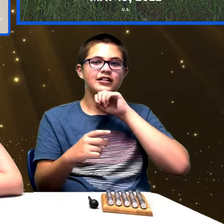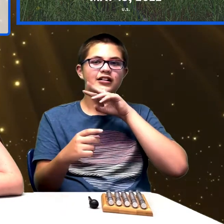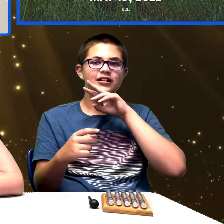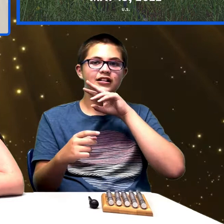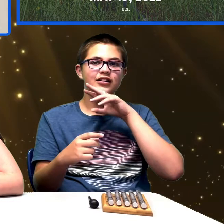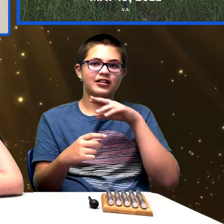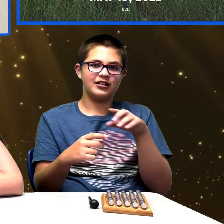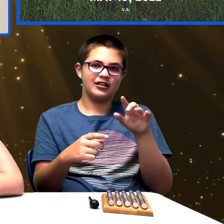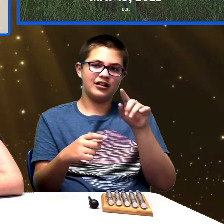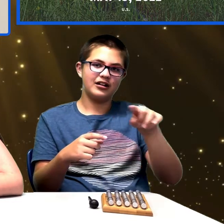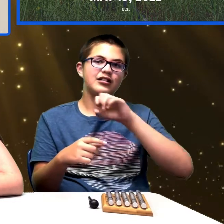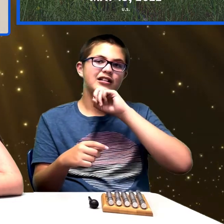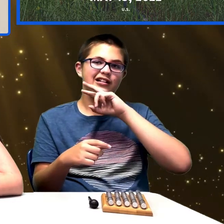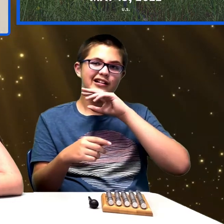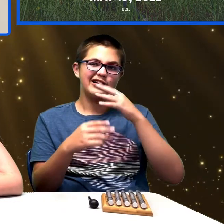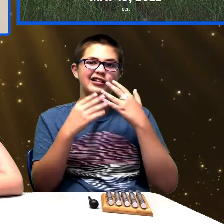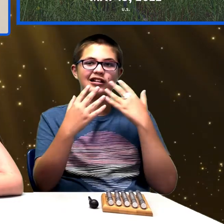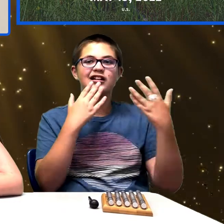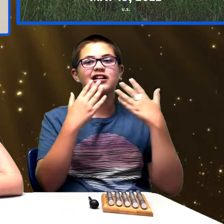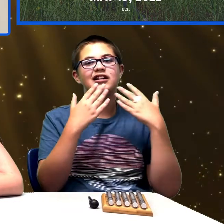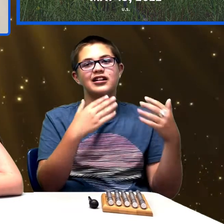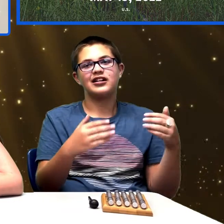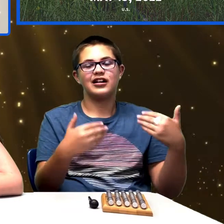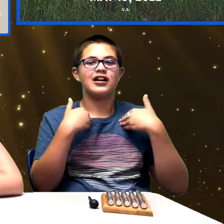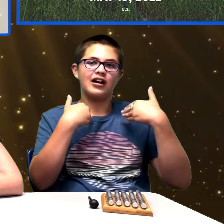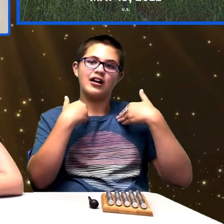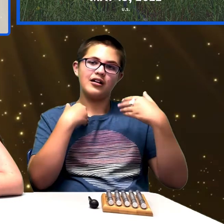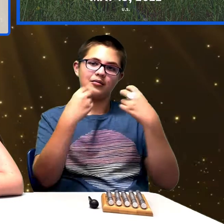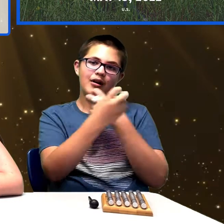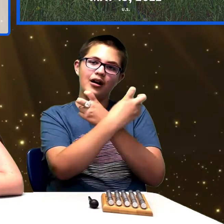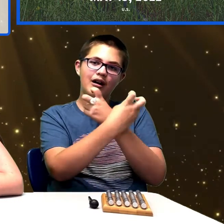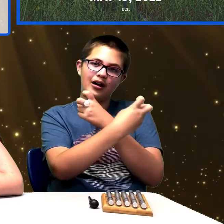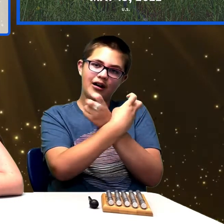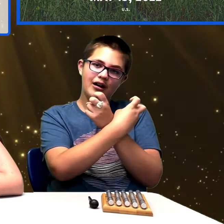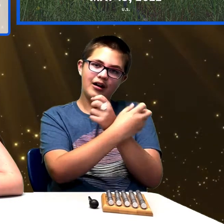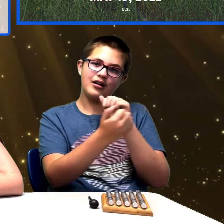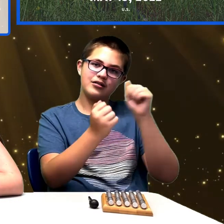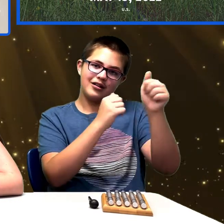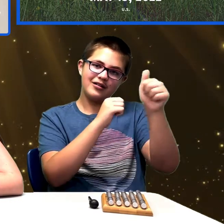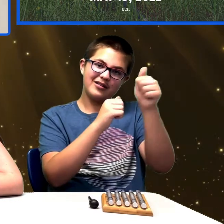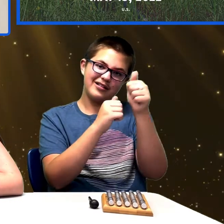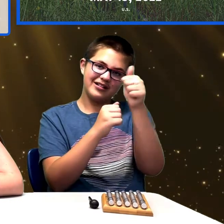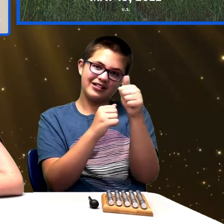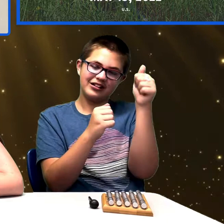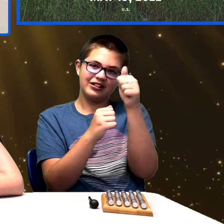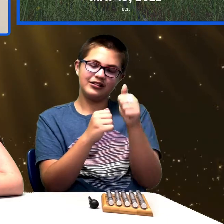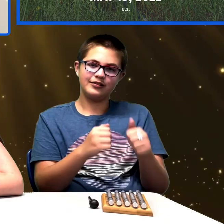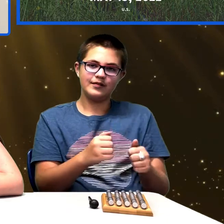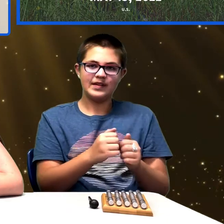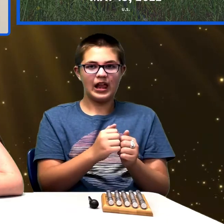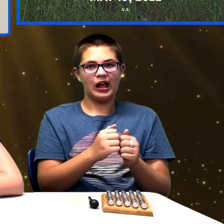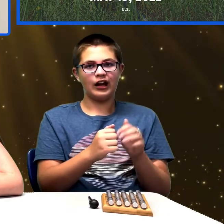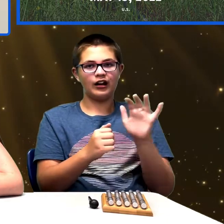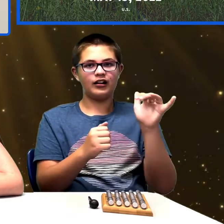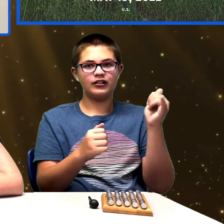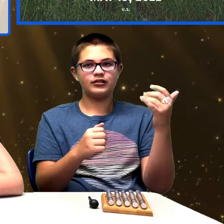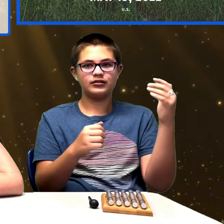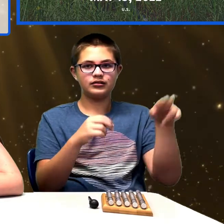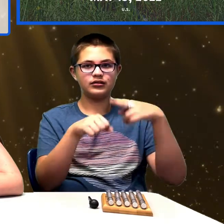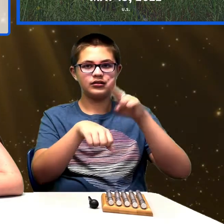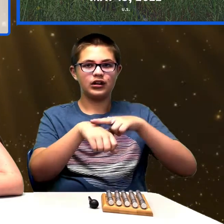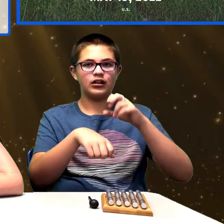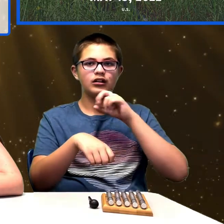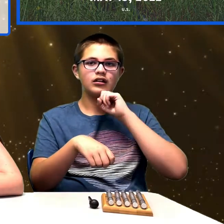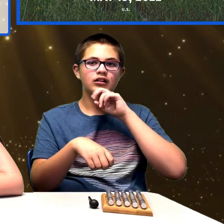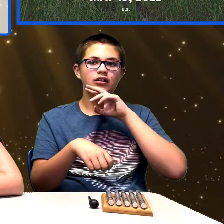Yikes. National Frog Jumping Day is important because it brings literature to life, as well as it brings awareness